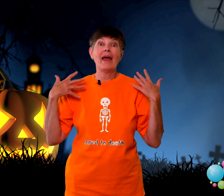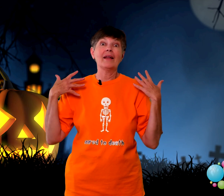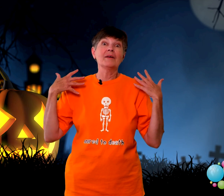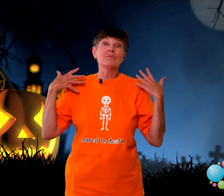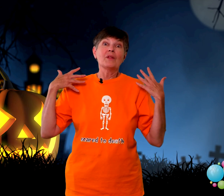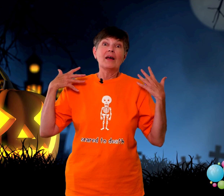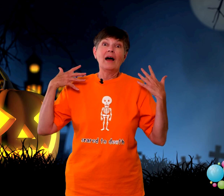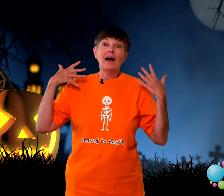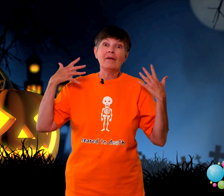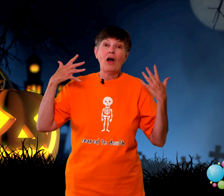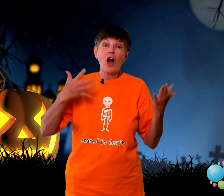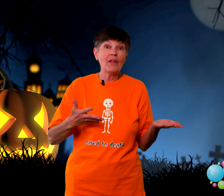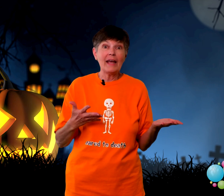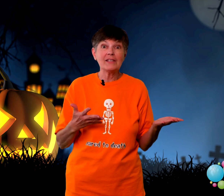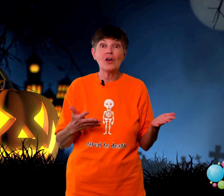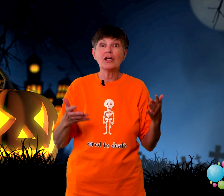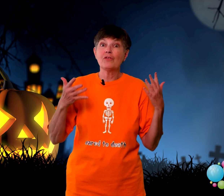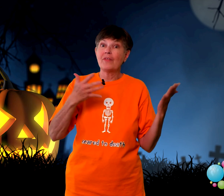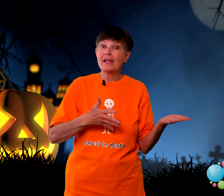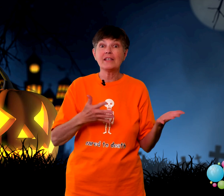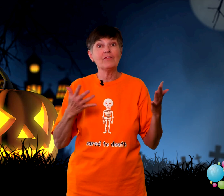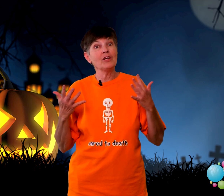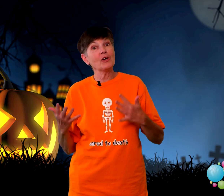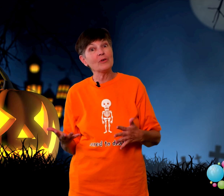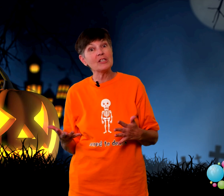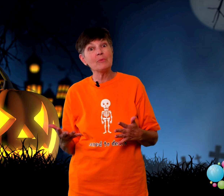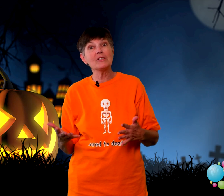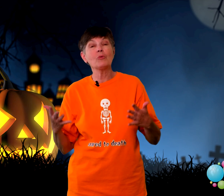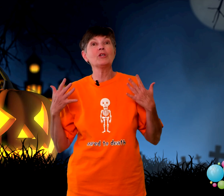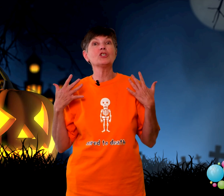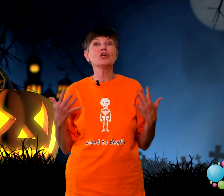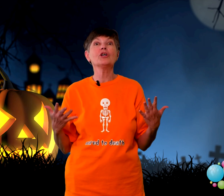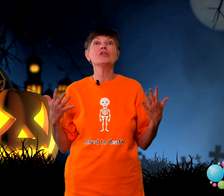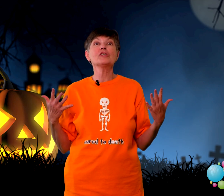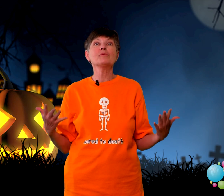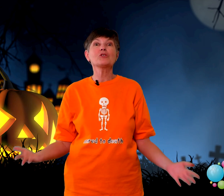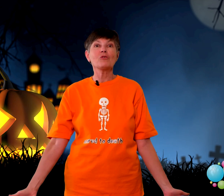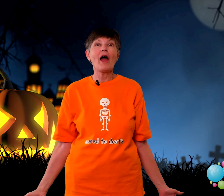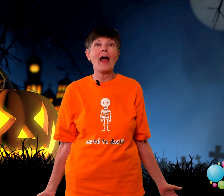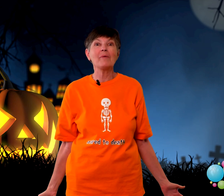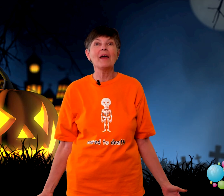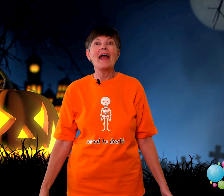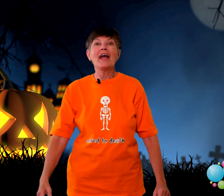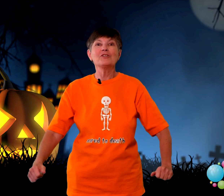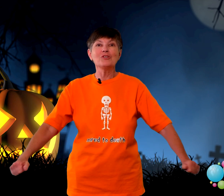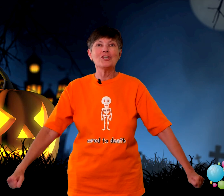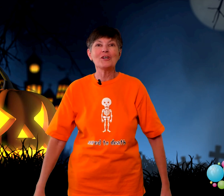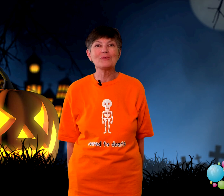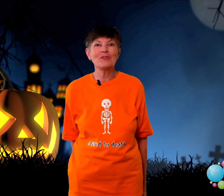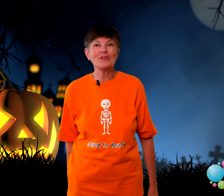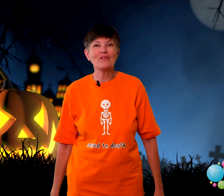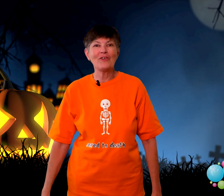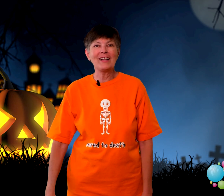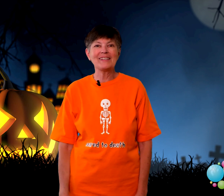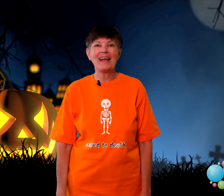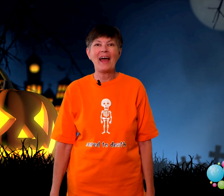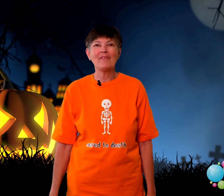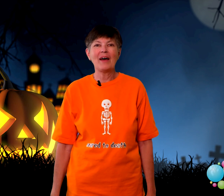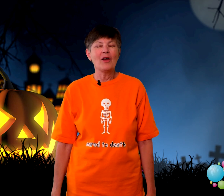and holiday songs for Thanksgiving and Christmas, so be sure you subscribe and do share us with your friends and have a